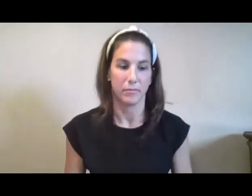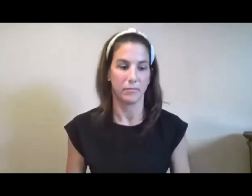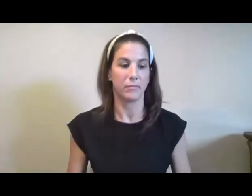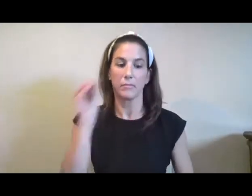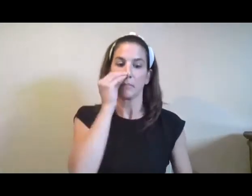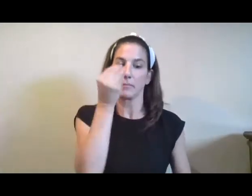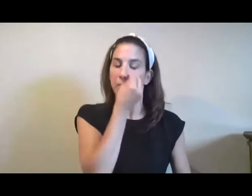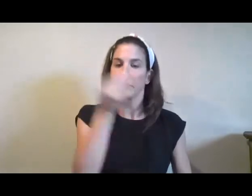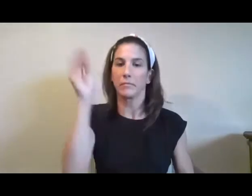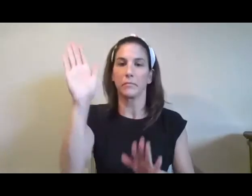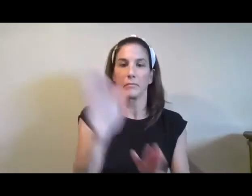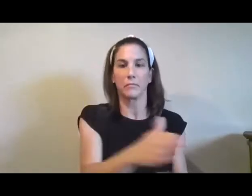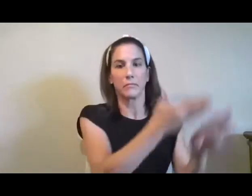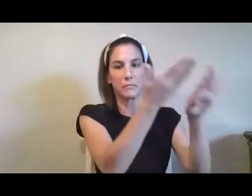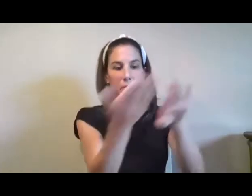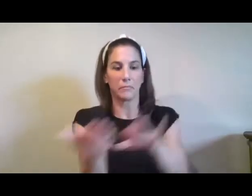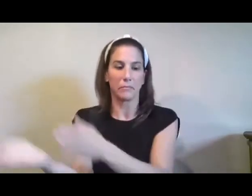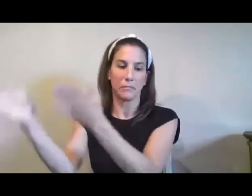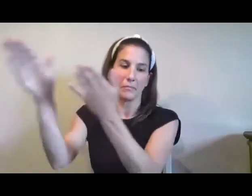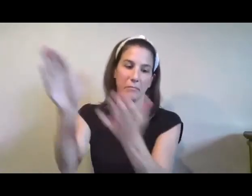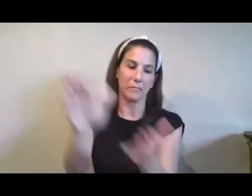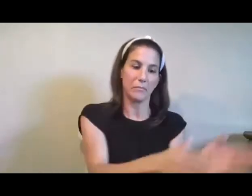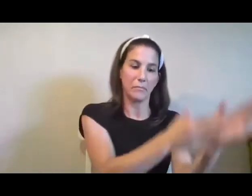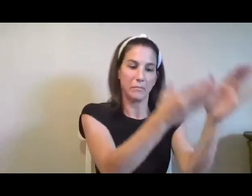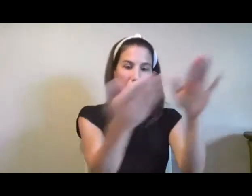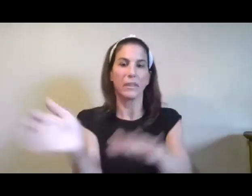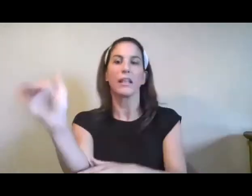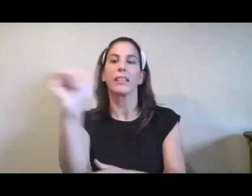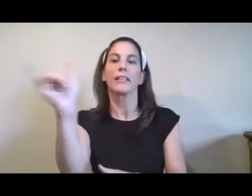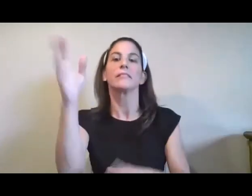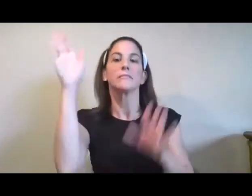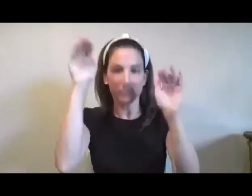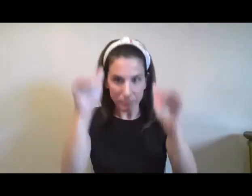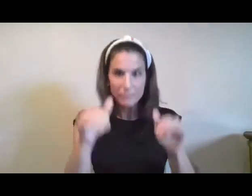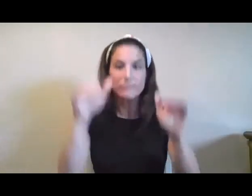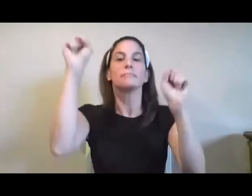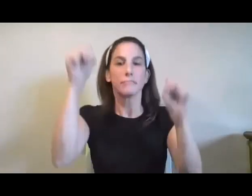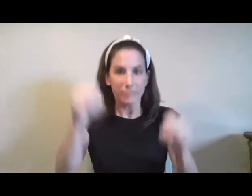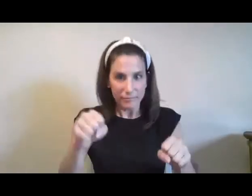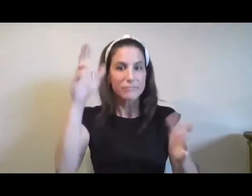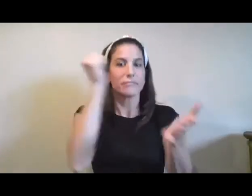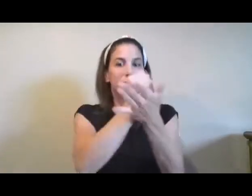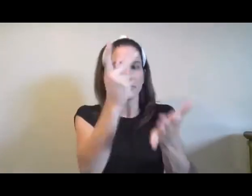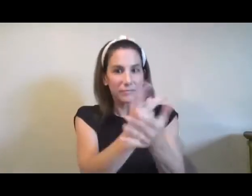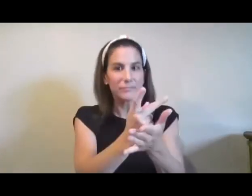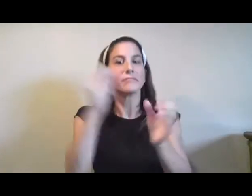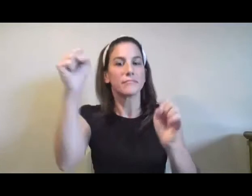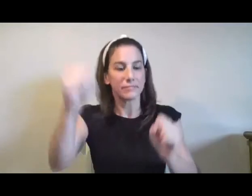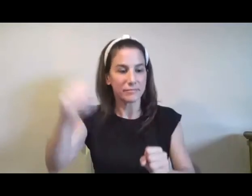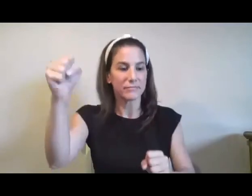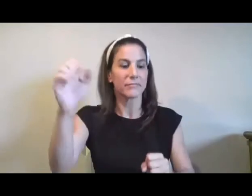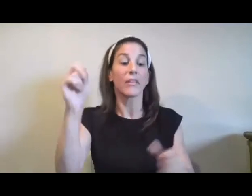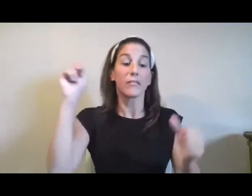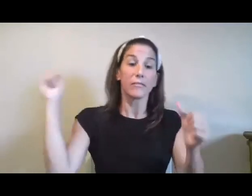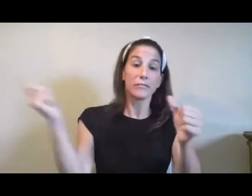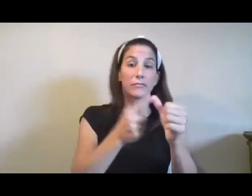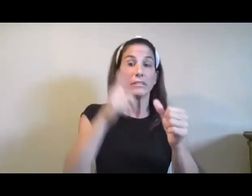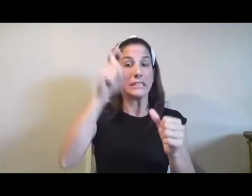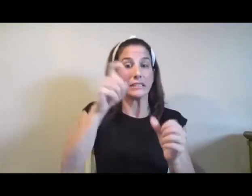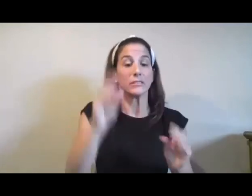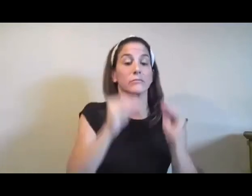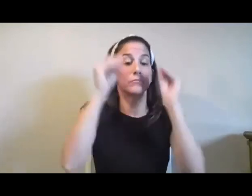The blooms swayed in the breeze as if to nod their approval. "First, I need to move